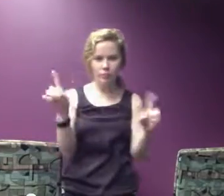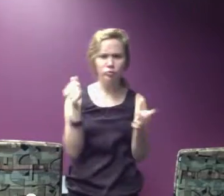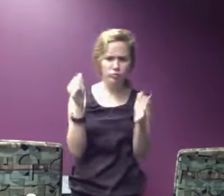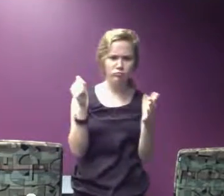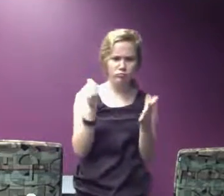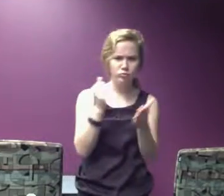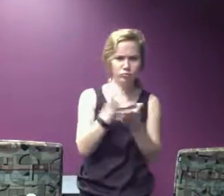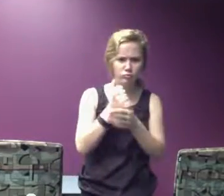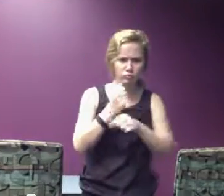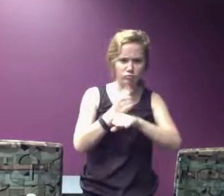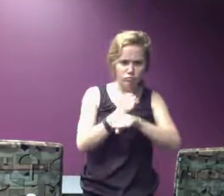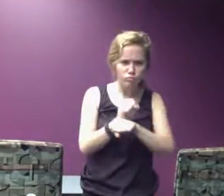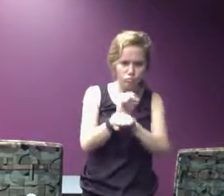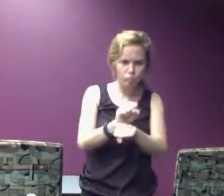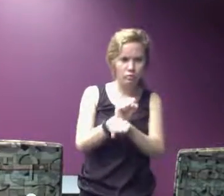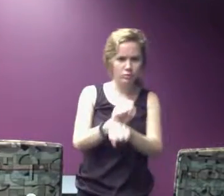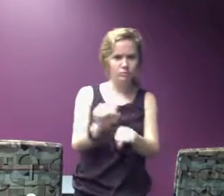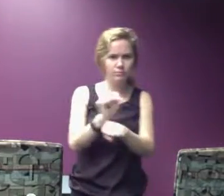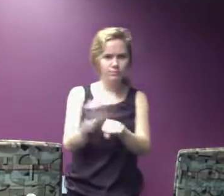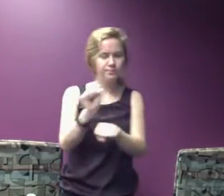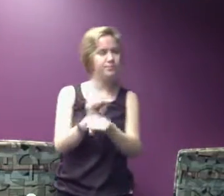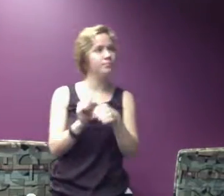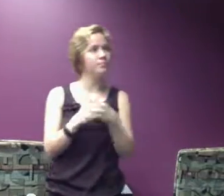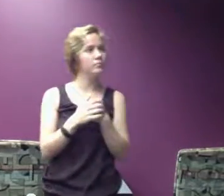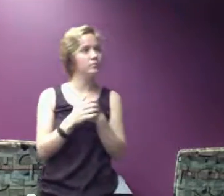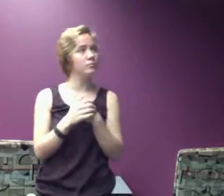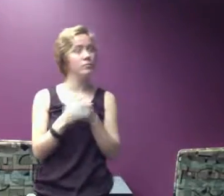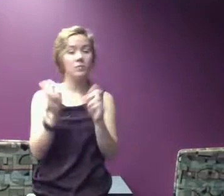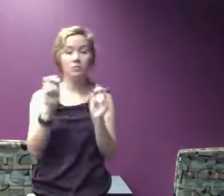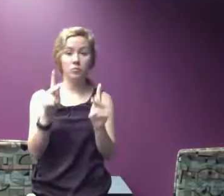It's complicated, but if you work at it, you can get it.